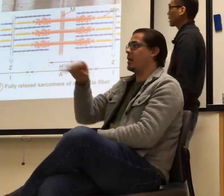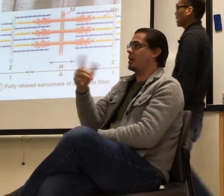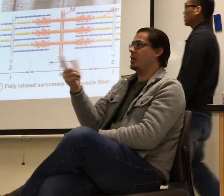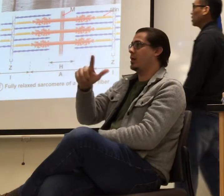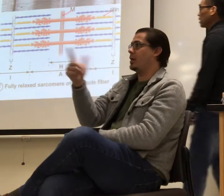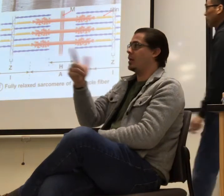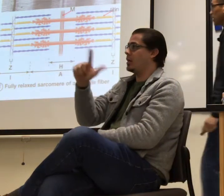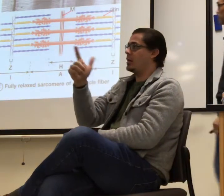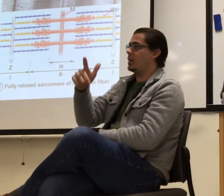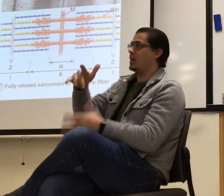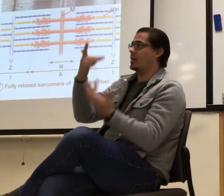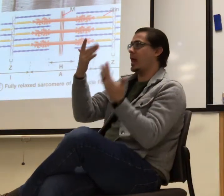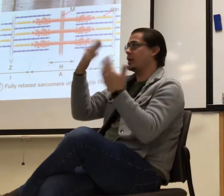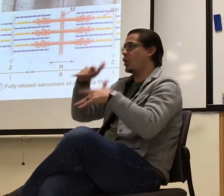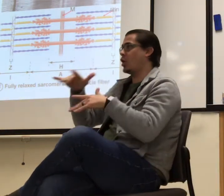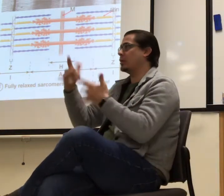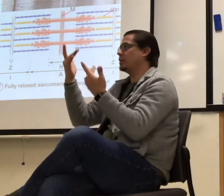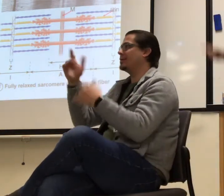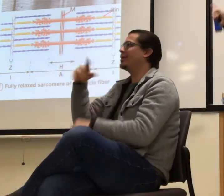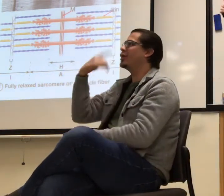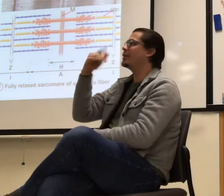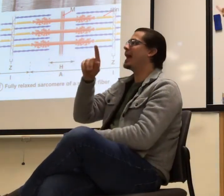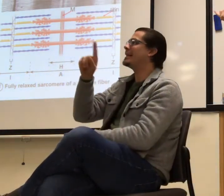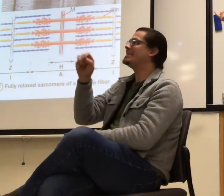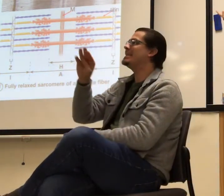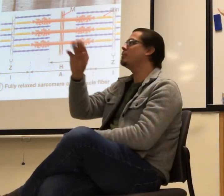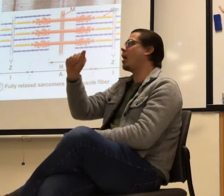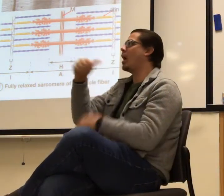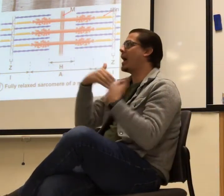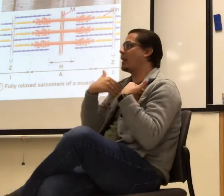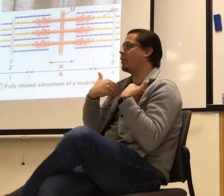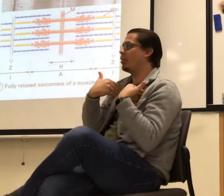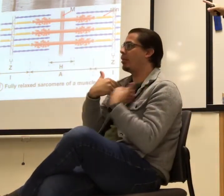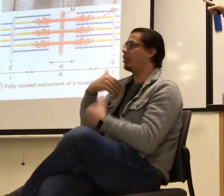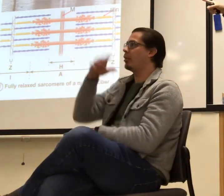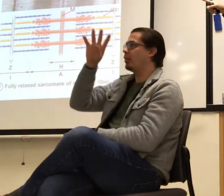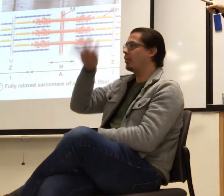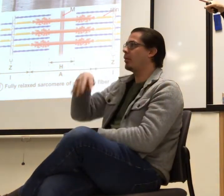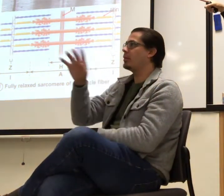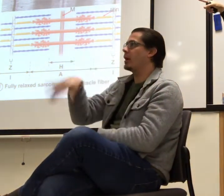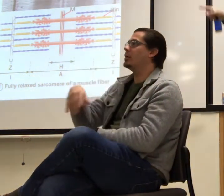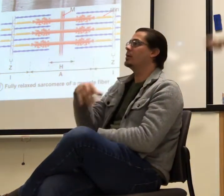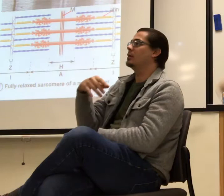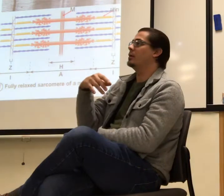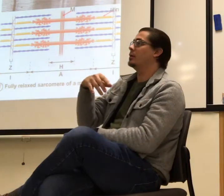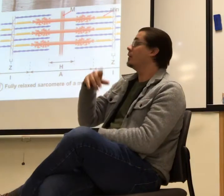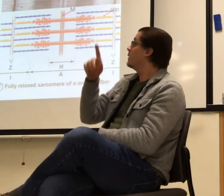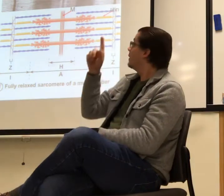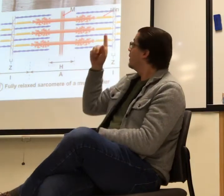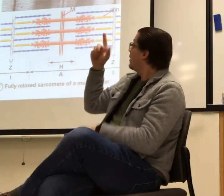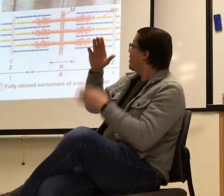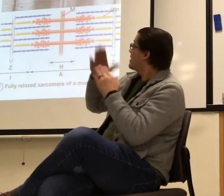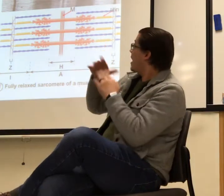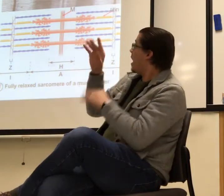dark band, like zebra stripes. So just to go down the list, the I band at the very top there